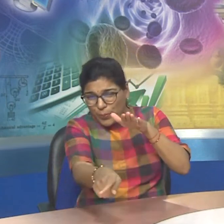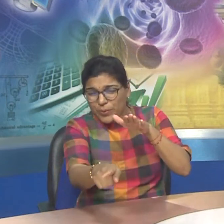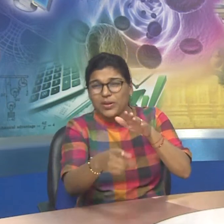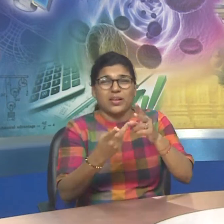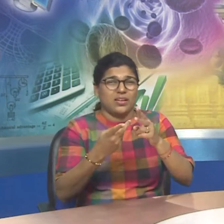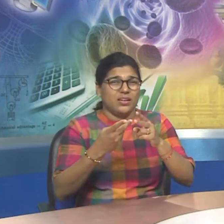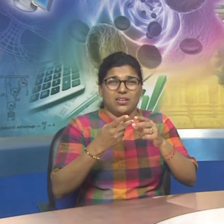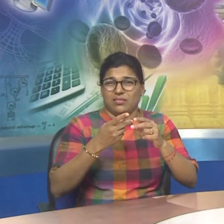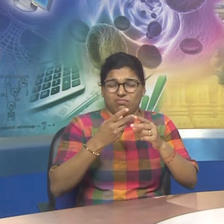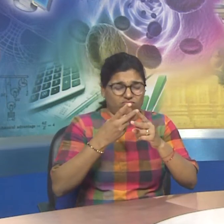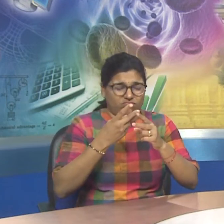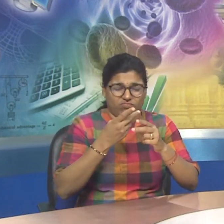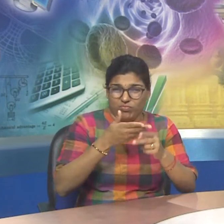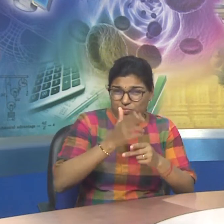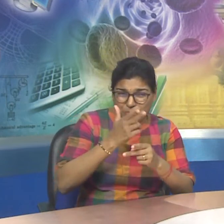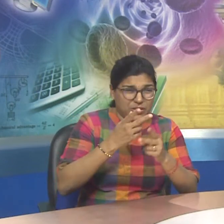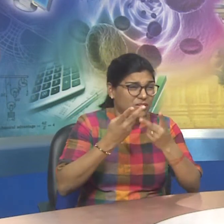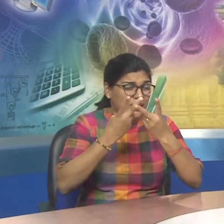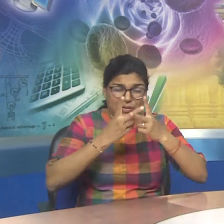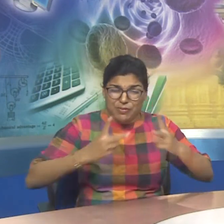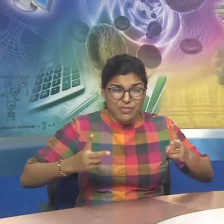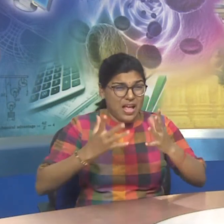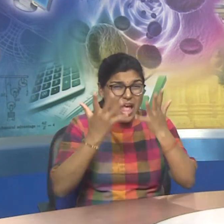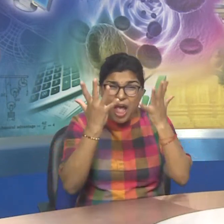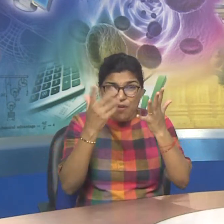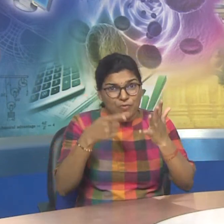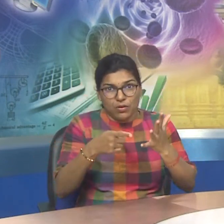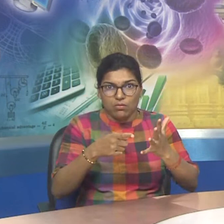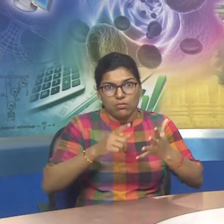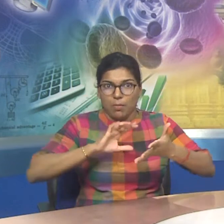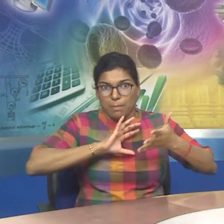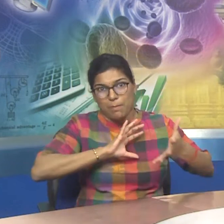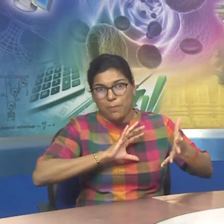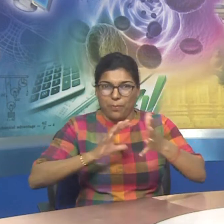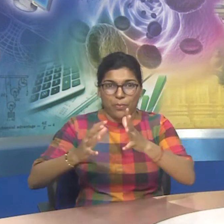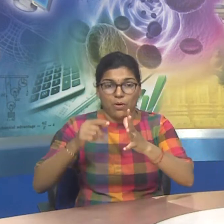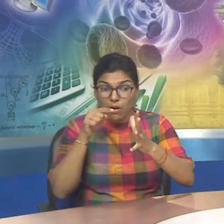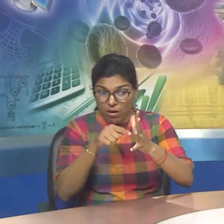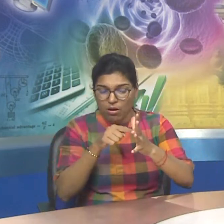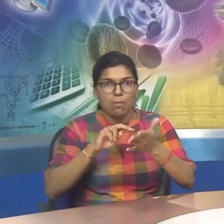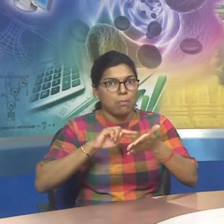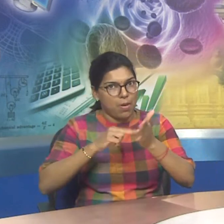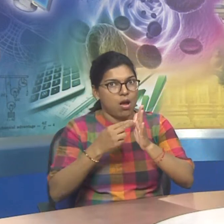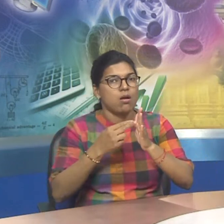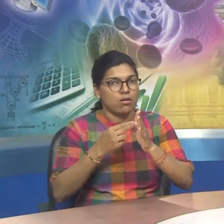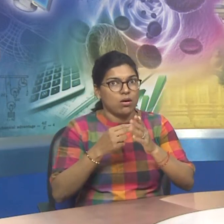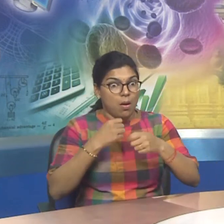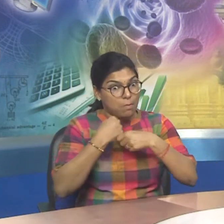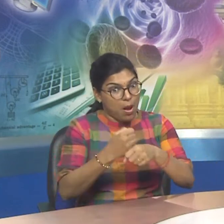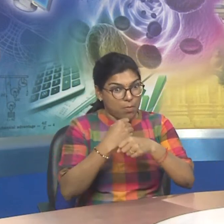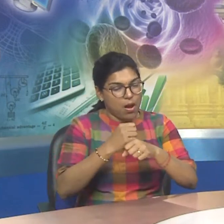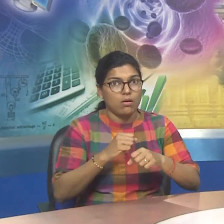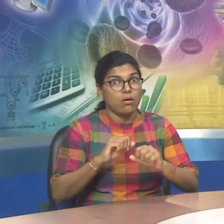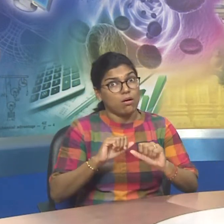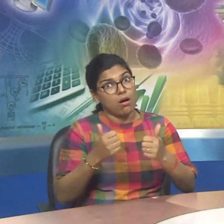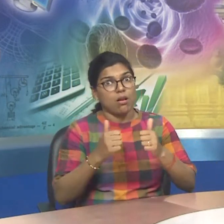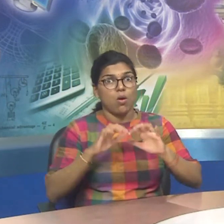Do they not know that these weapons can destroy the world in which their children will live